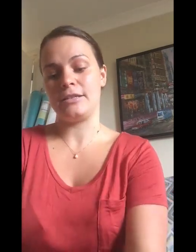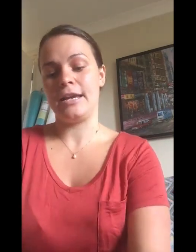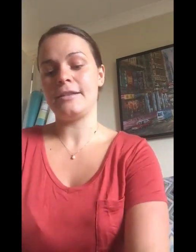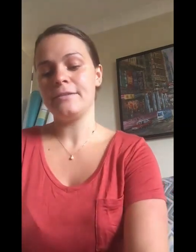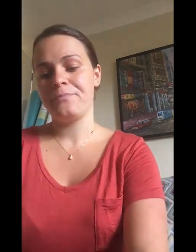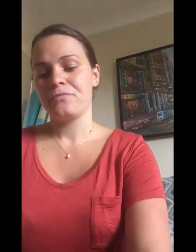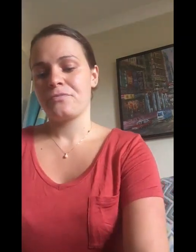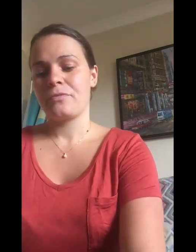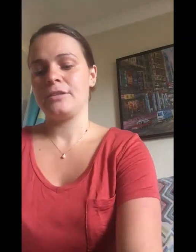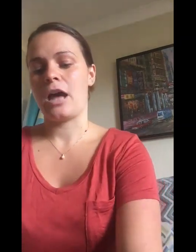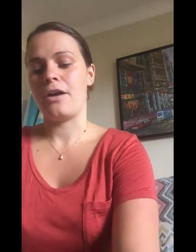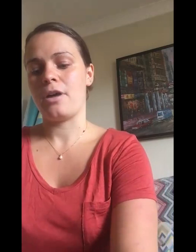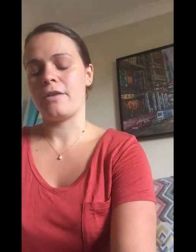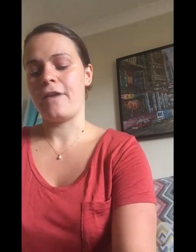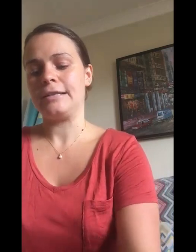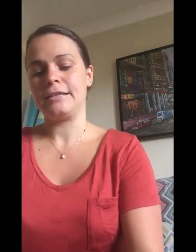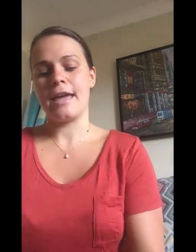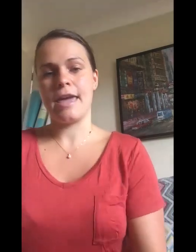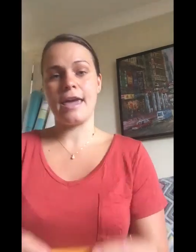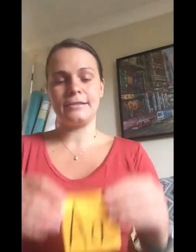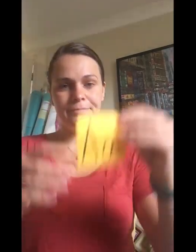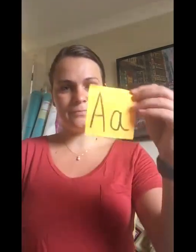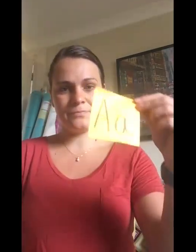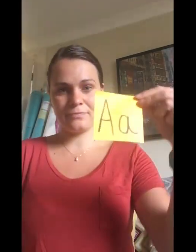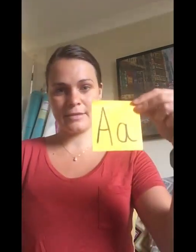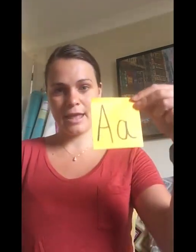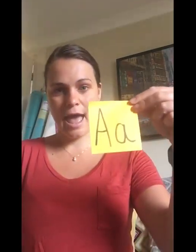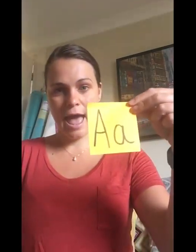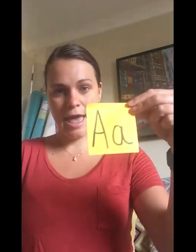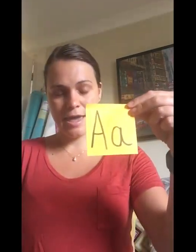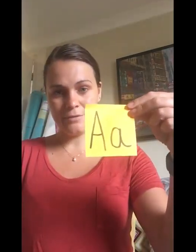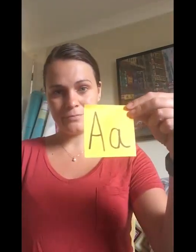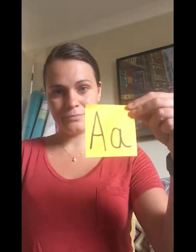started. So first letter is A.